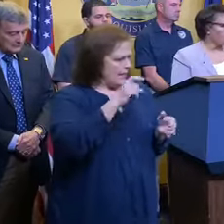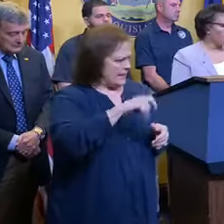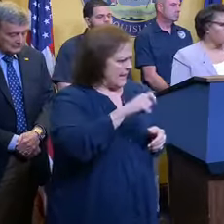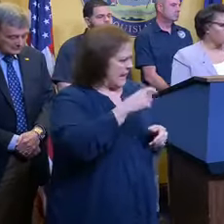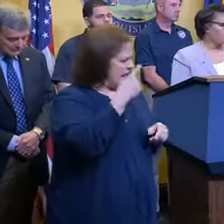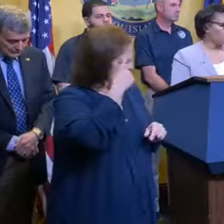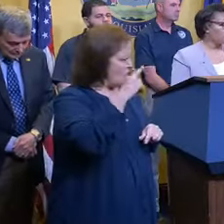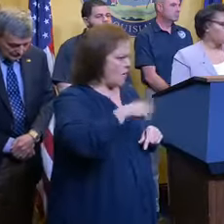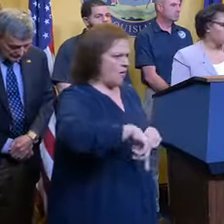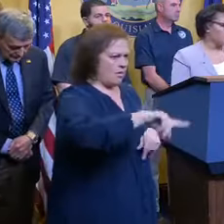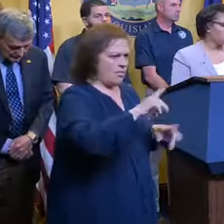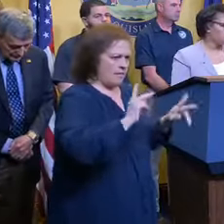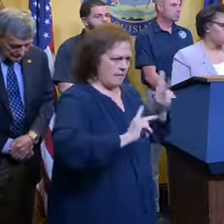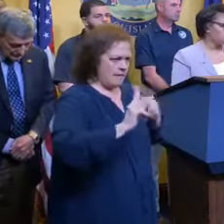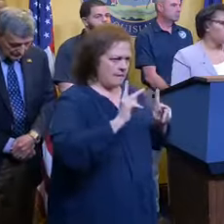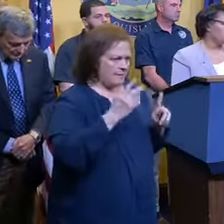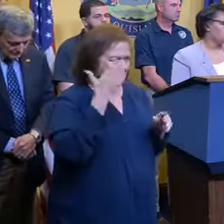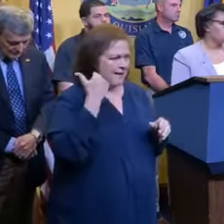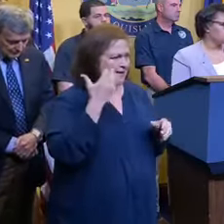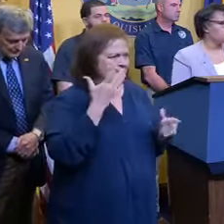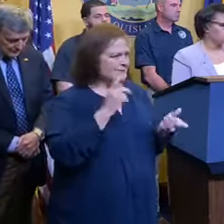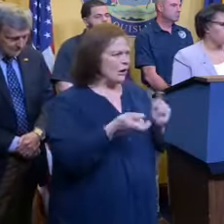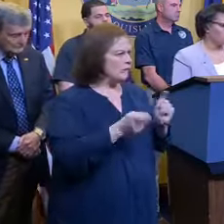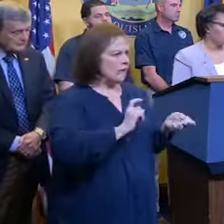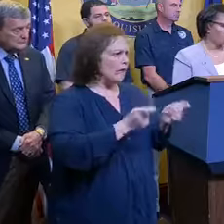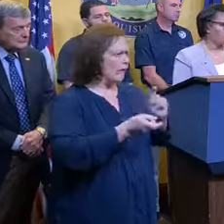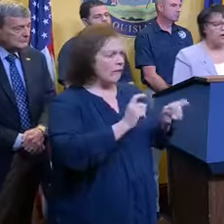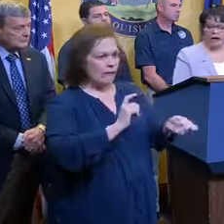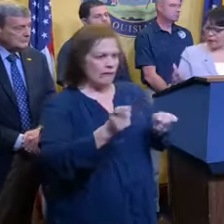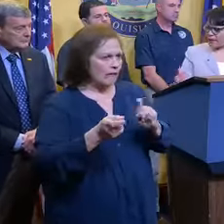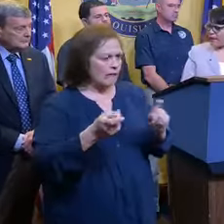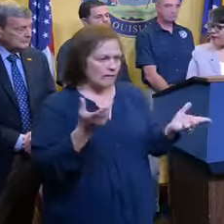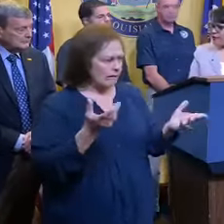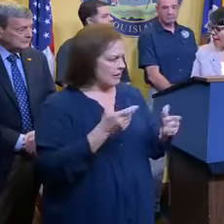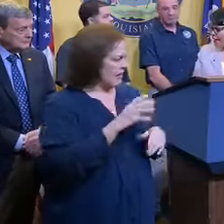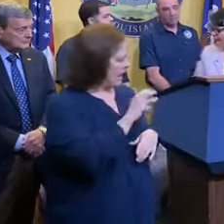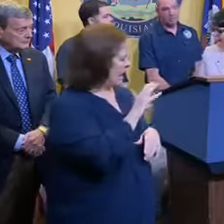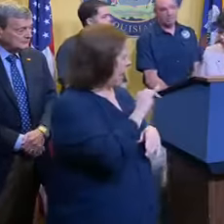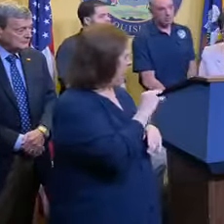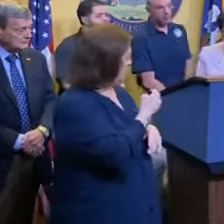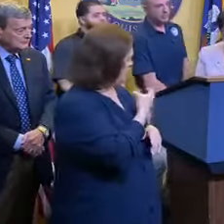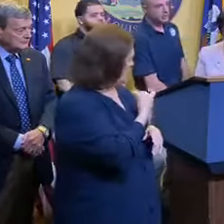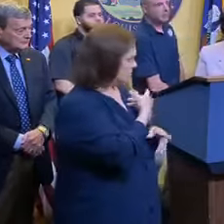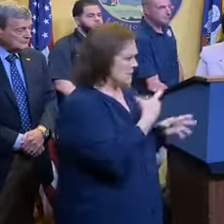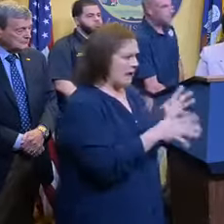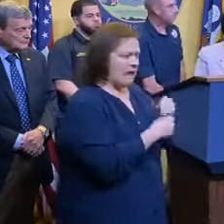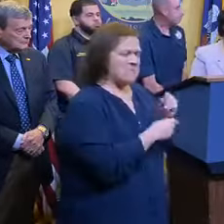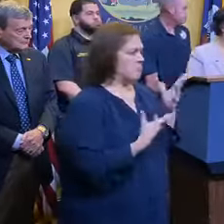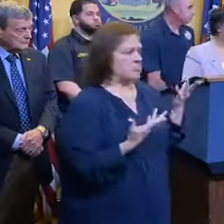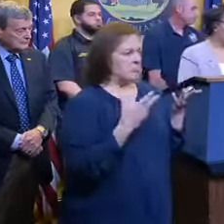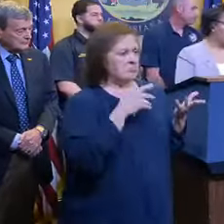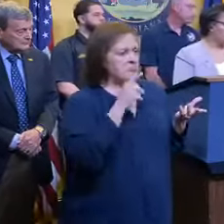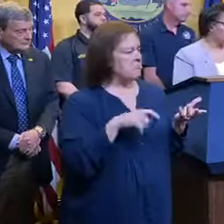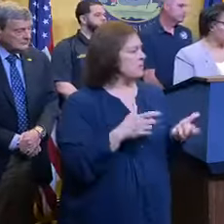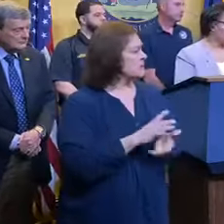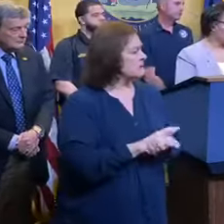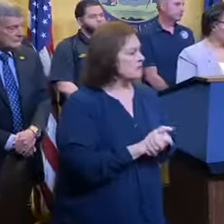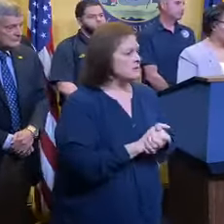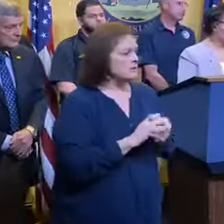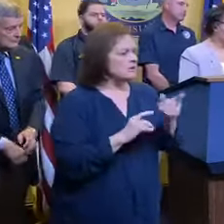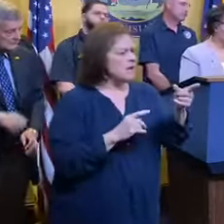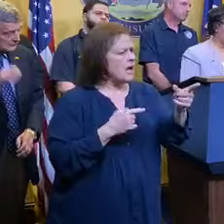fluid situation that changes, it literally changes by the minute. Colin, anything to add? No, ma'am, you covered. Fox